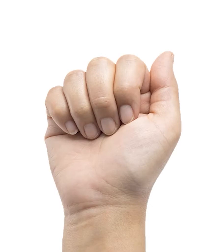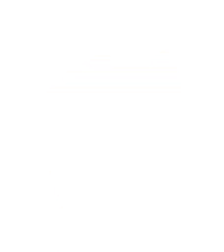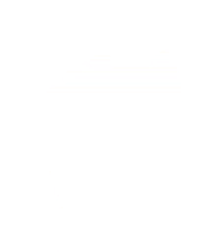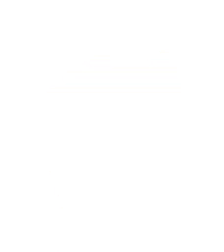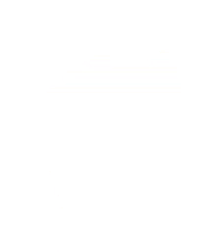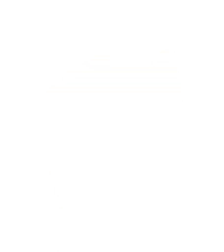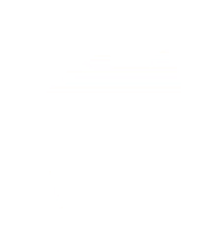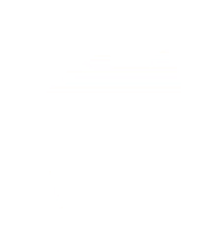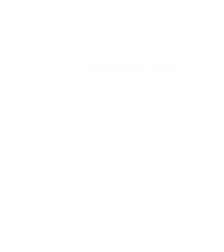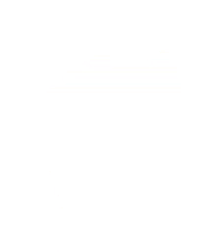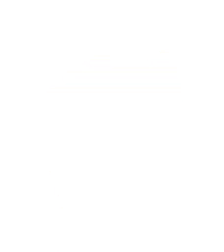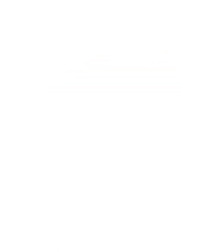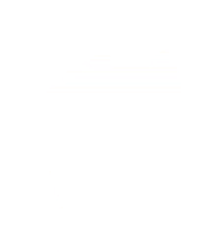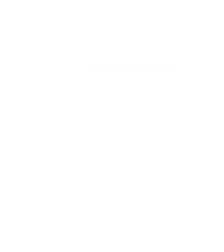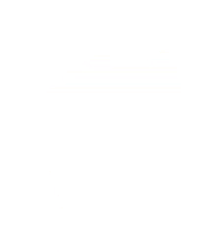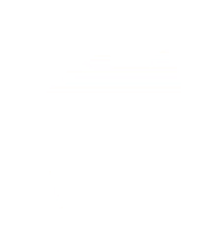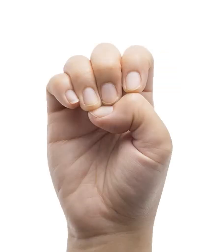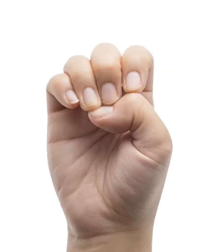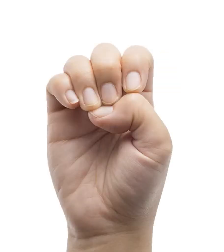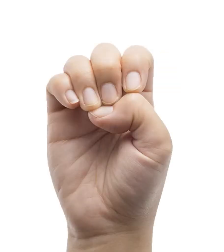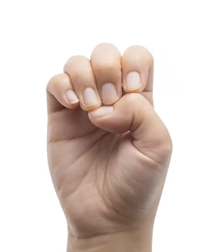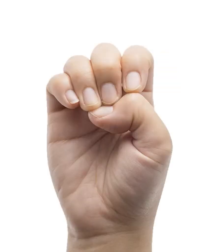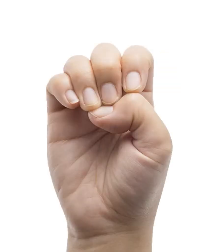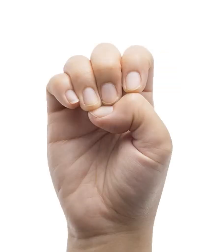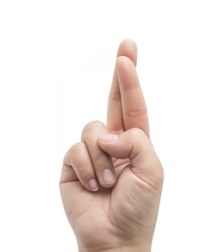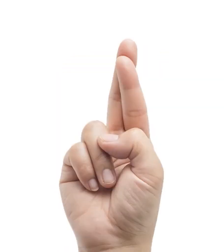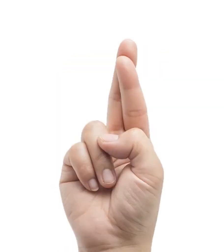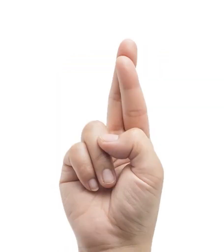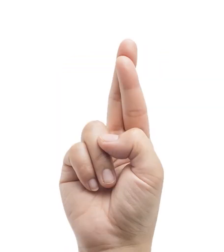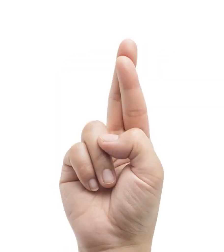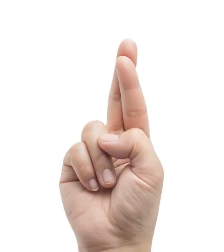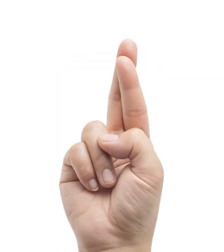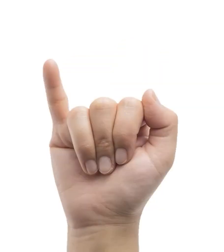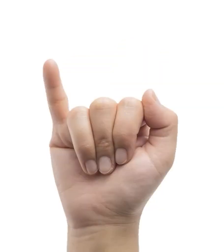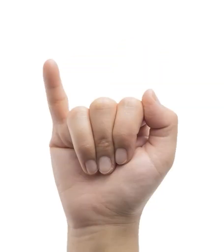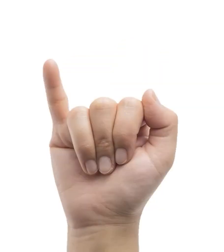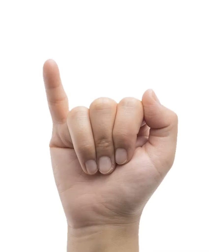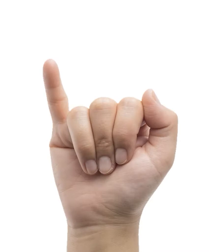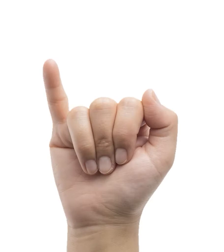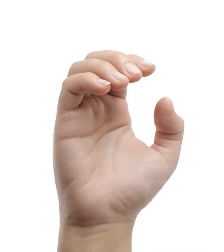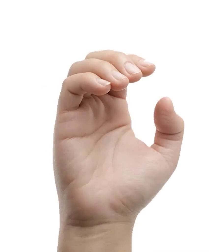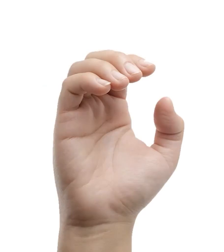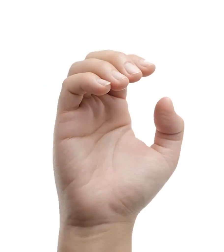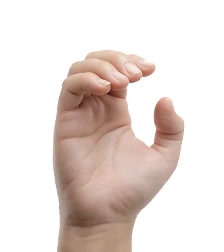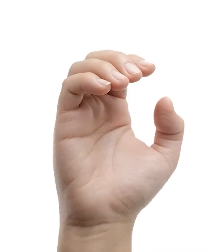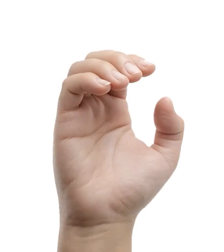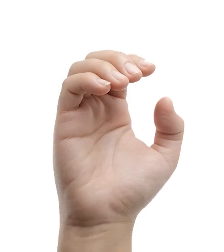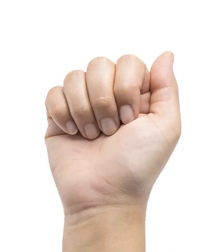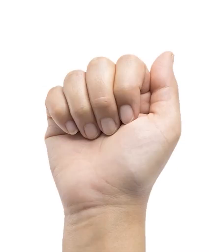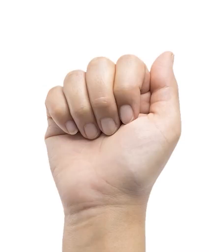If you want to see the word again, you hit the replay button to see the word again. if you want to adjust the speed of the